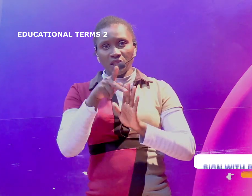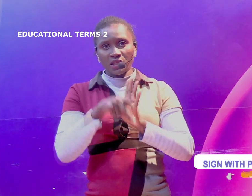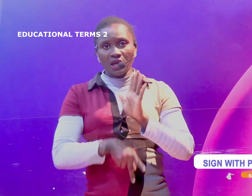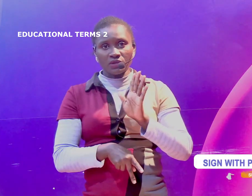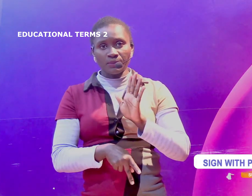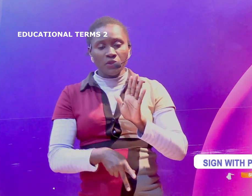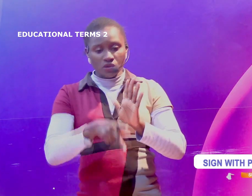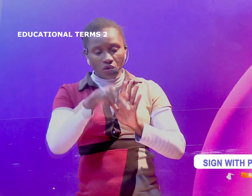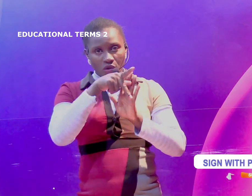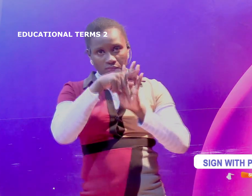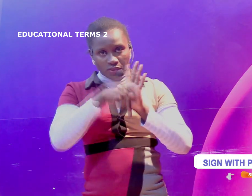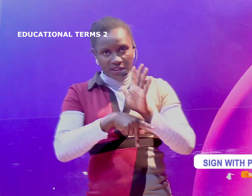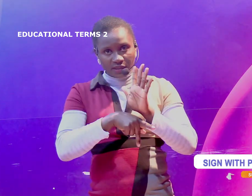noun. So principle,